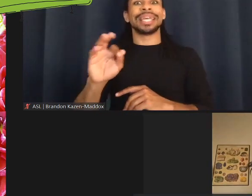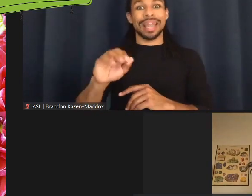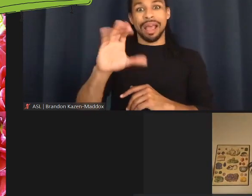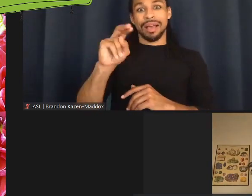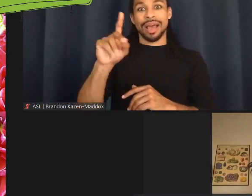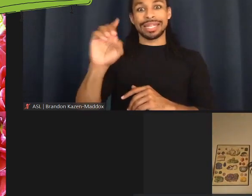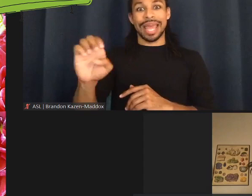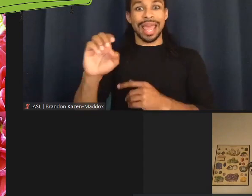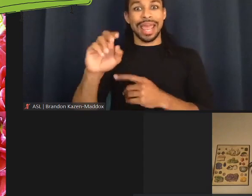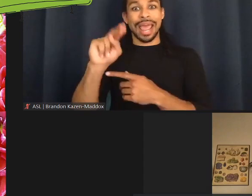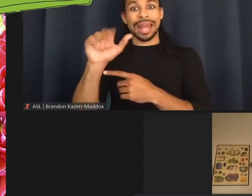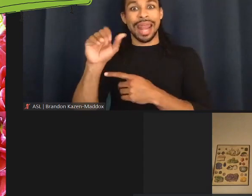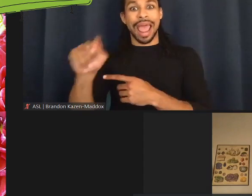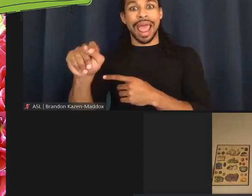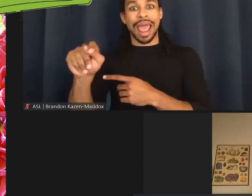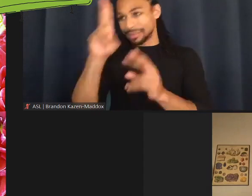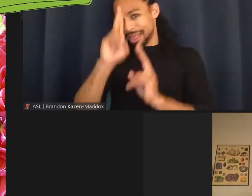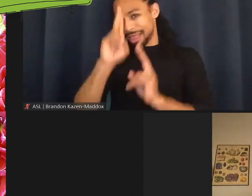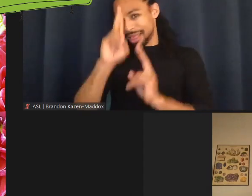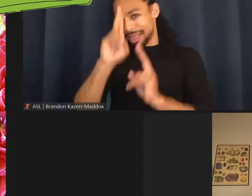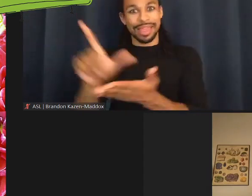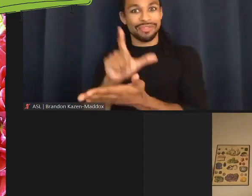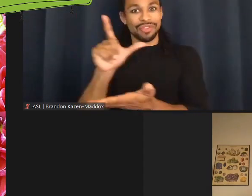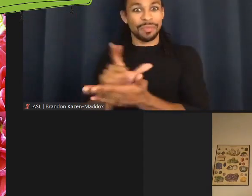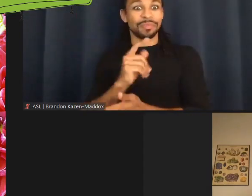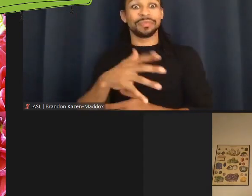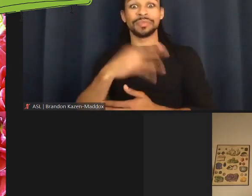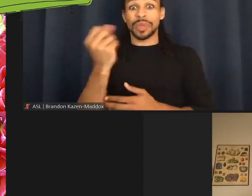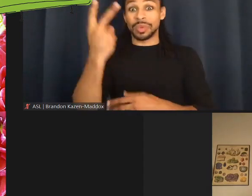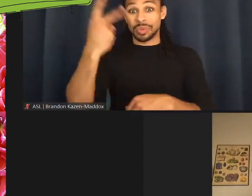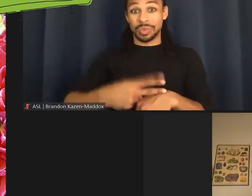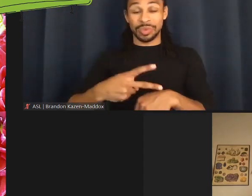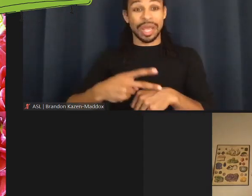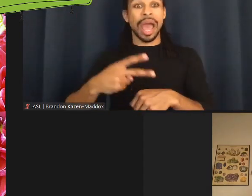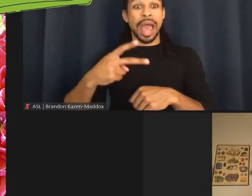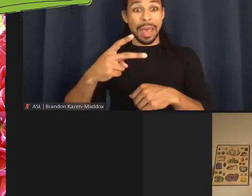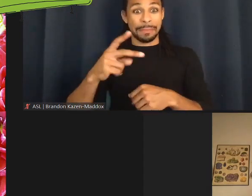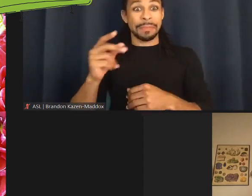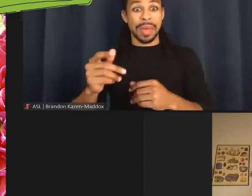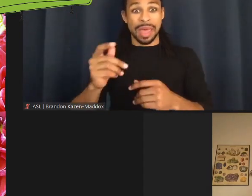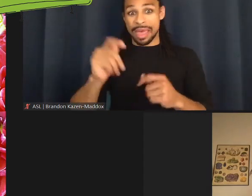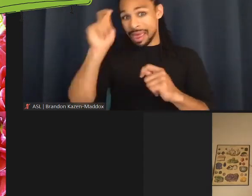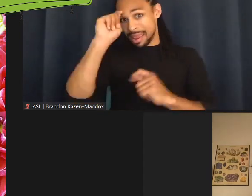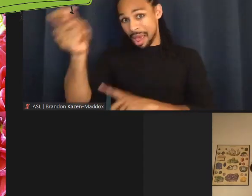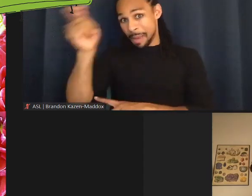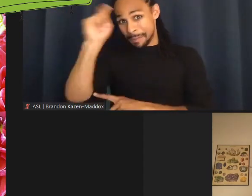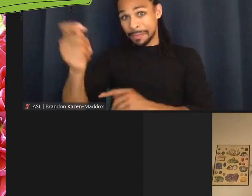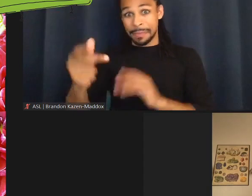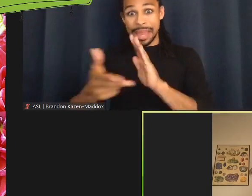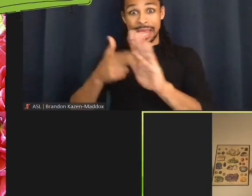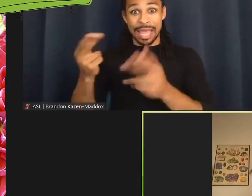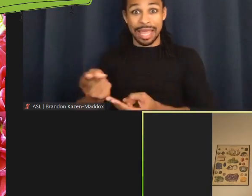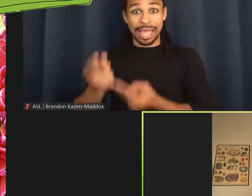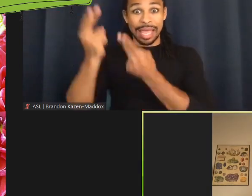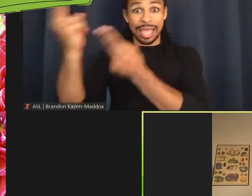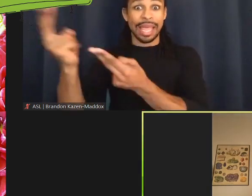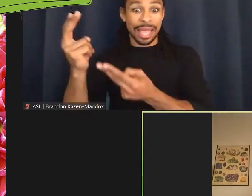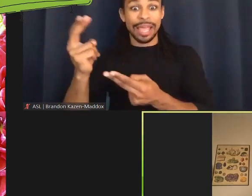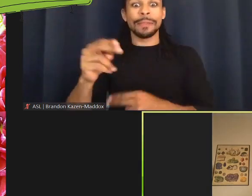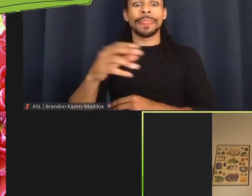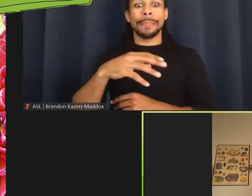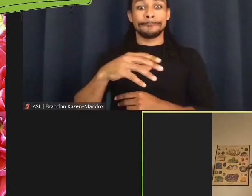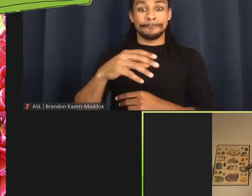Honoree. A 2-time Pushcart honoree and Best of the Net nominated by Split This Rock in 2019, More